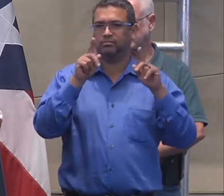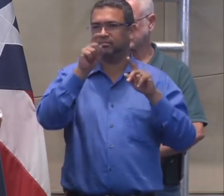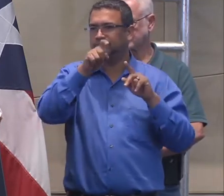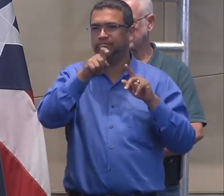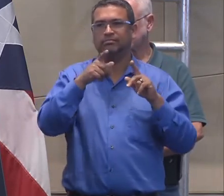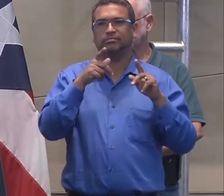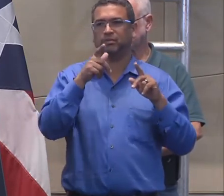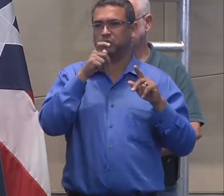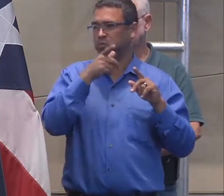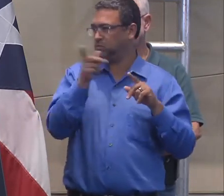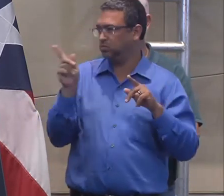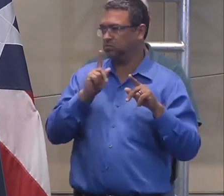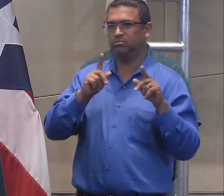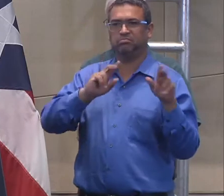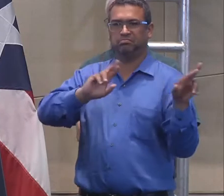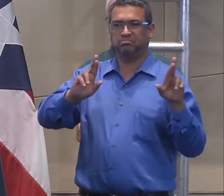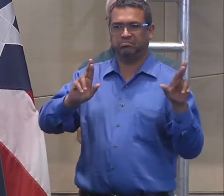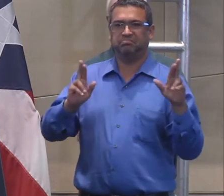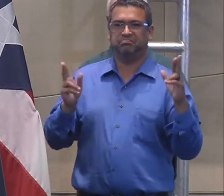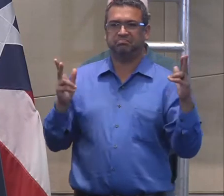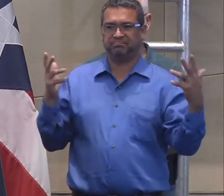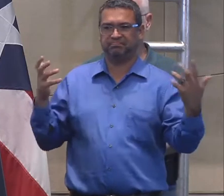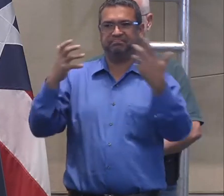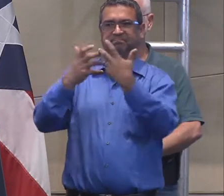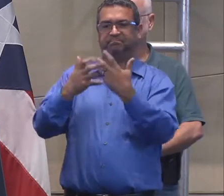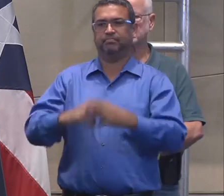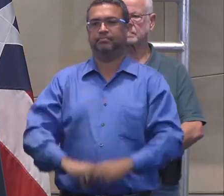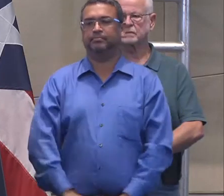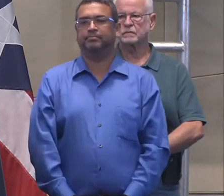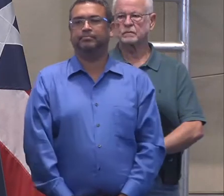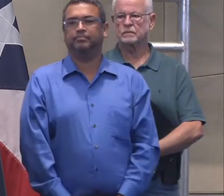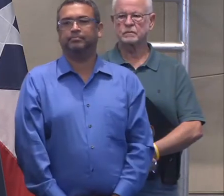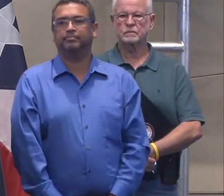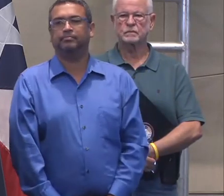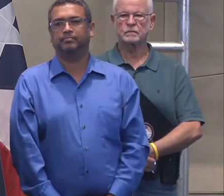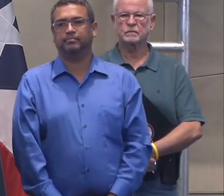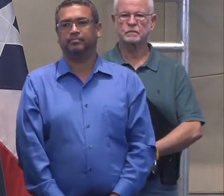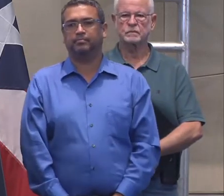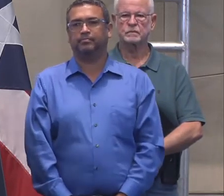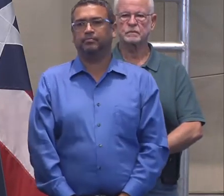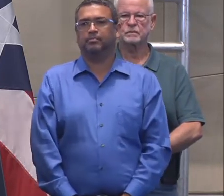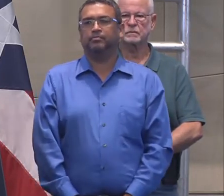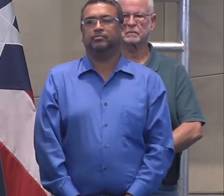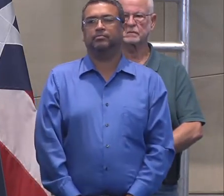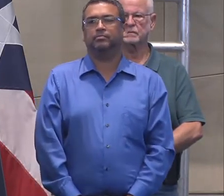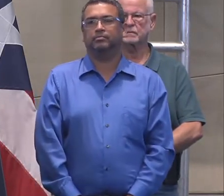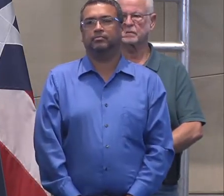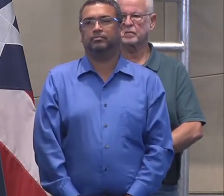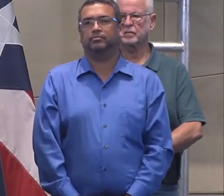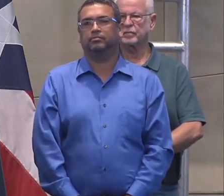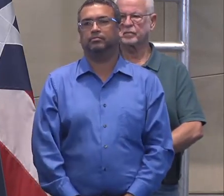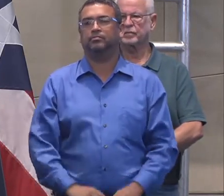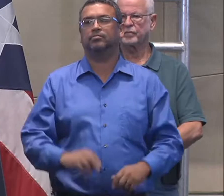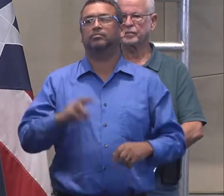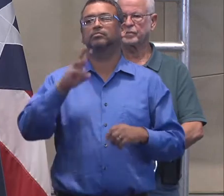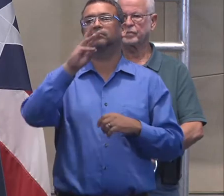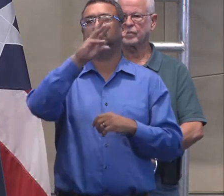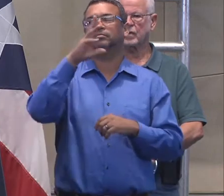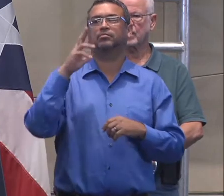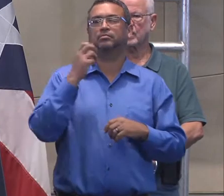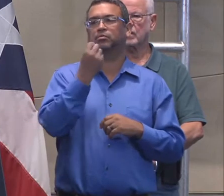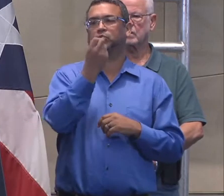process. In terms of some of the key data points, we have 612 ATMs open.